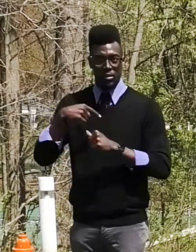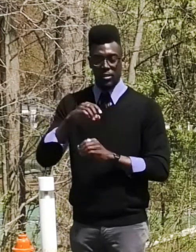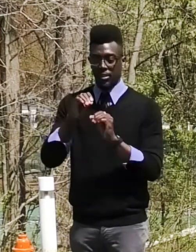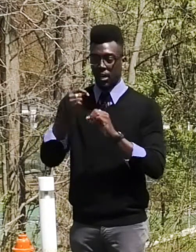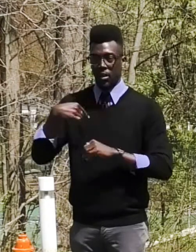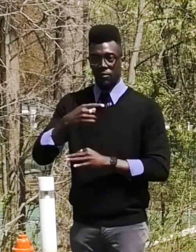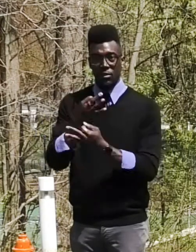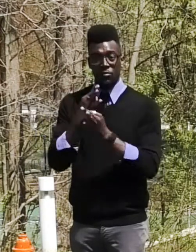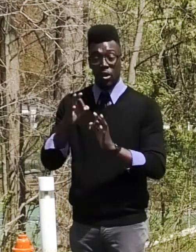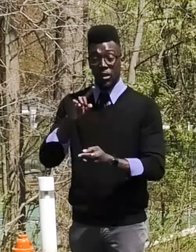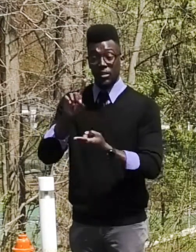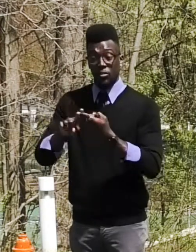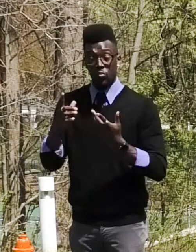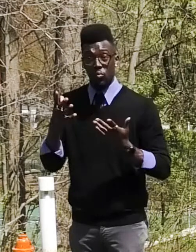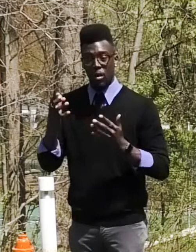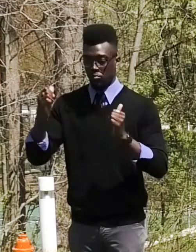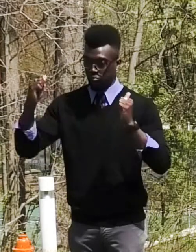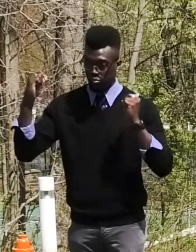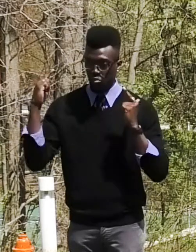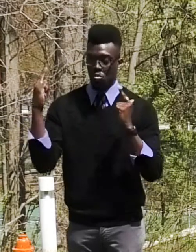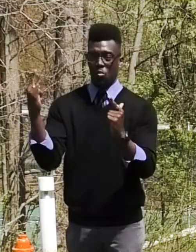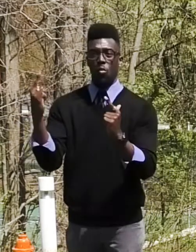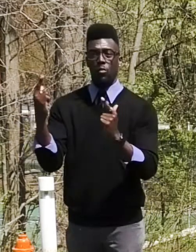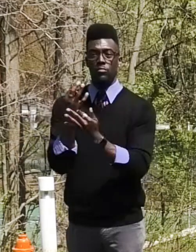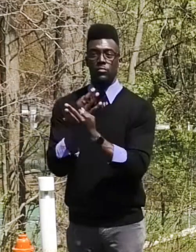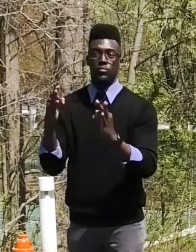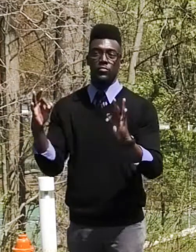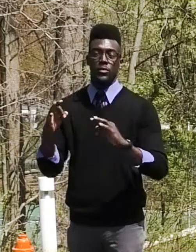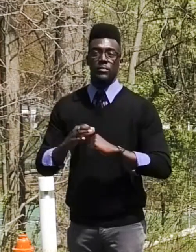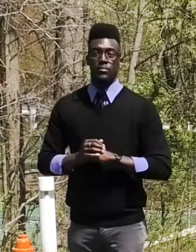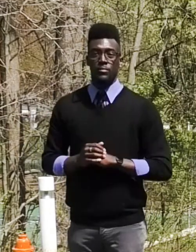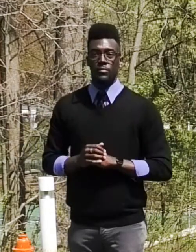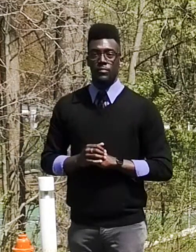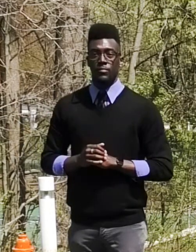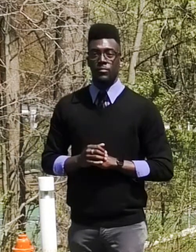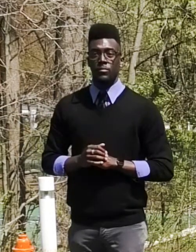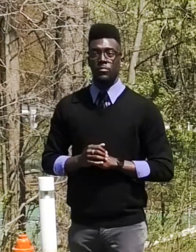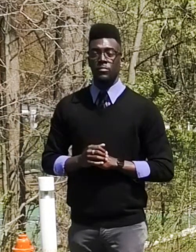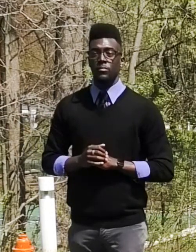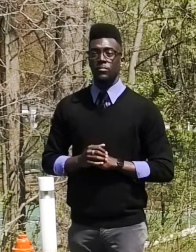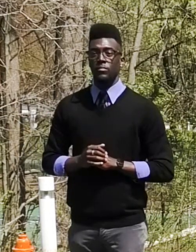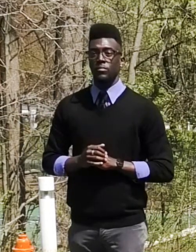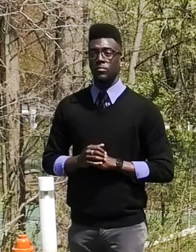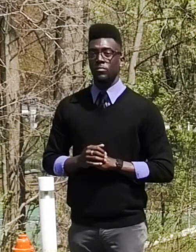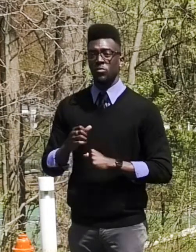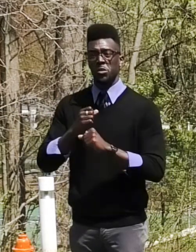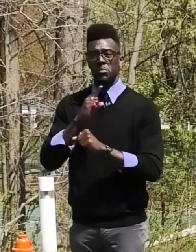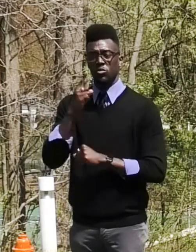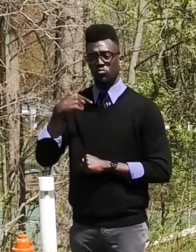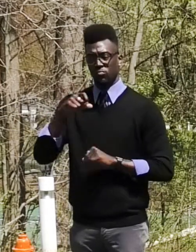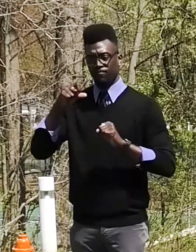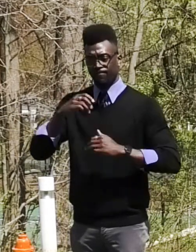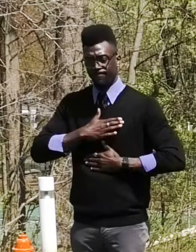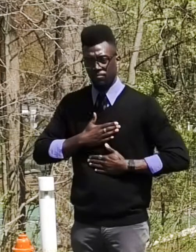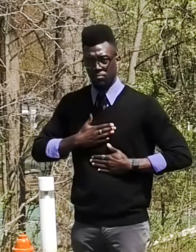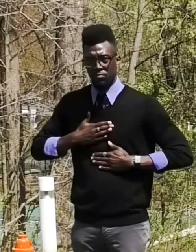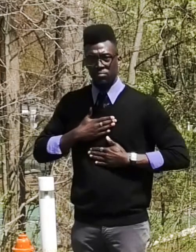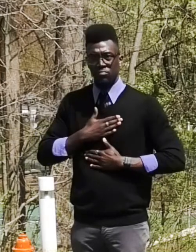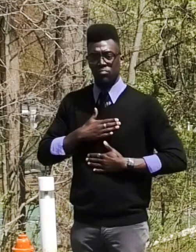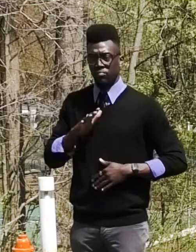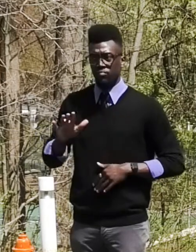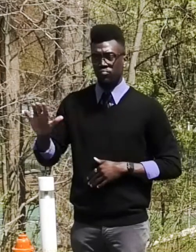are free until all of us are free and enabled to enjoy